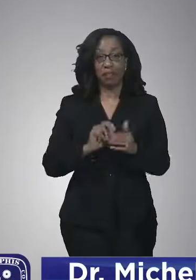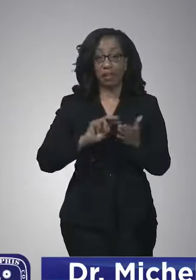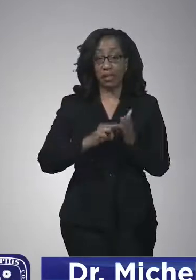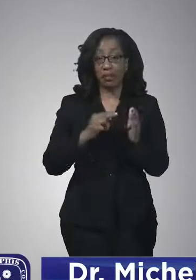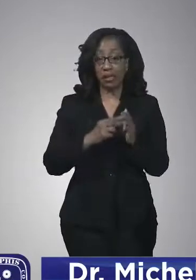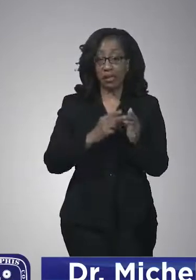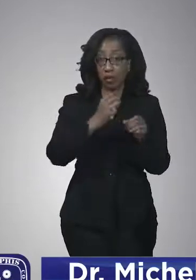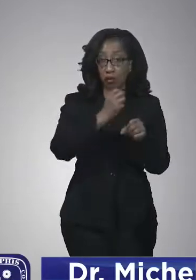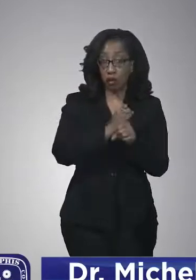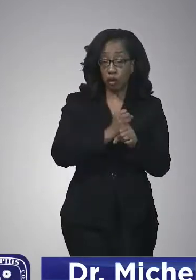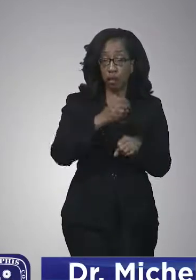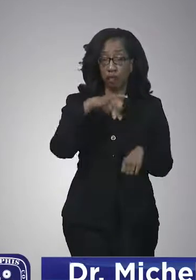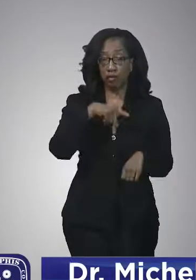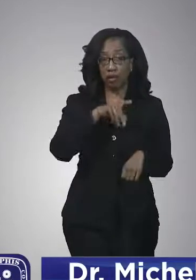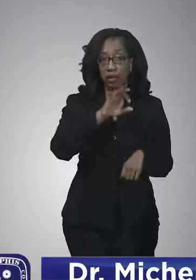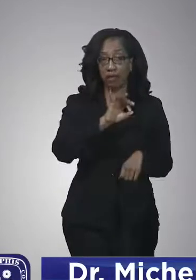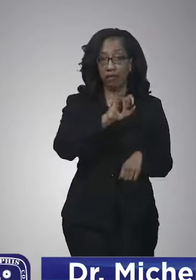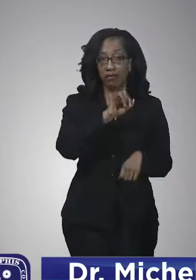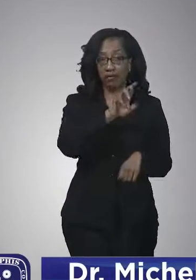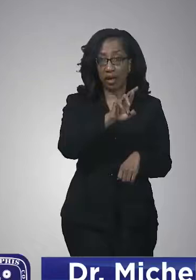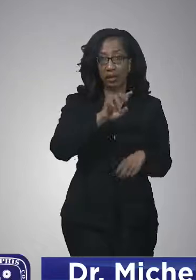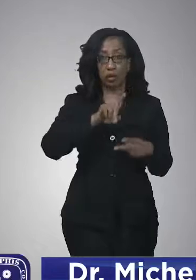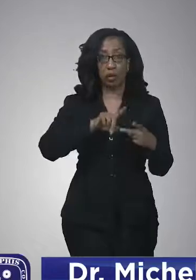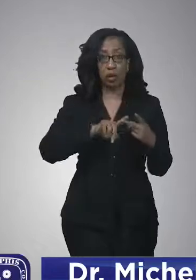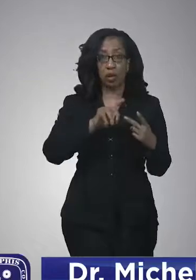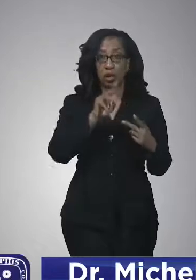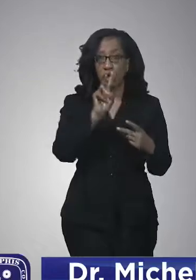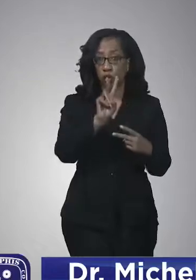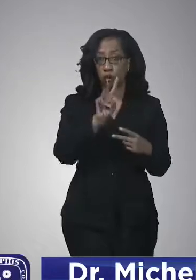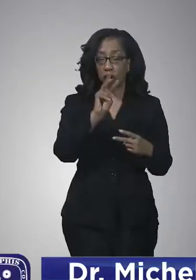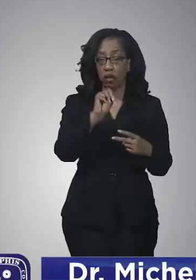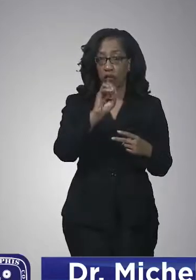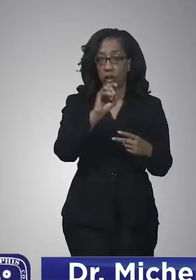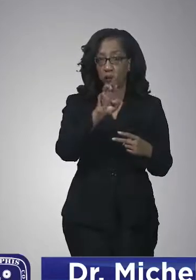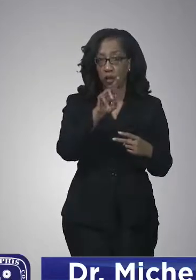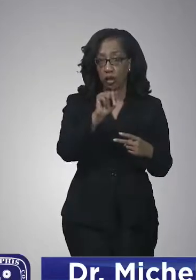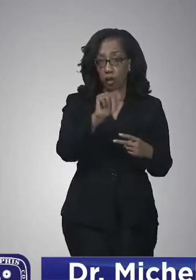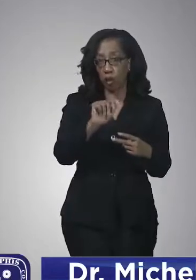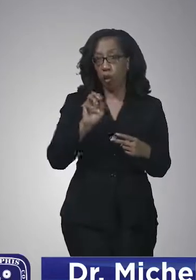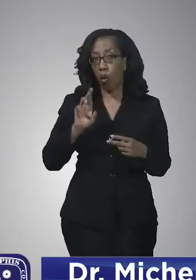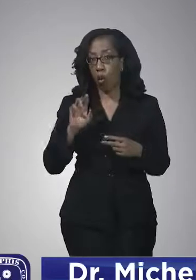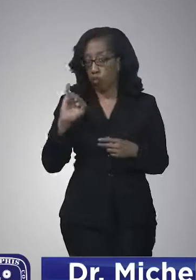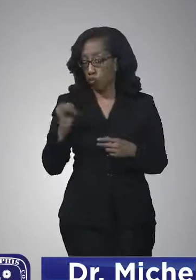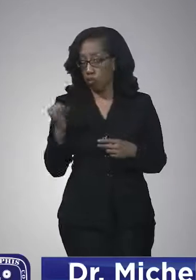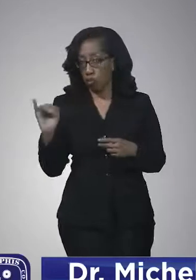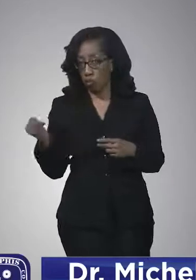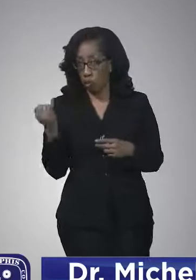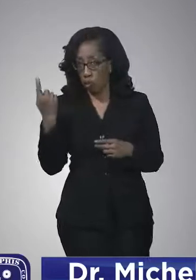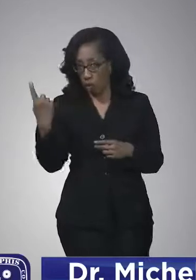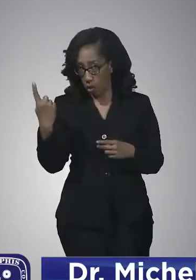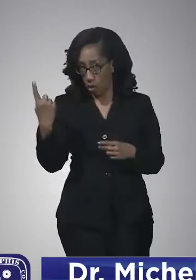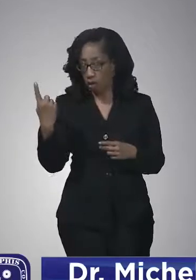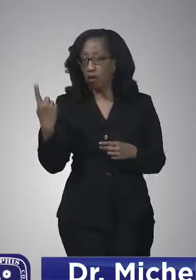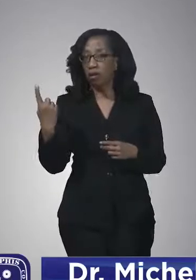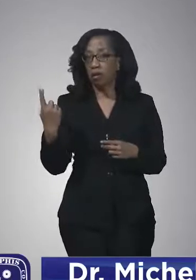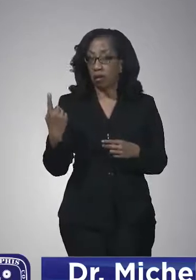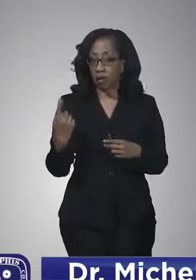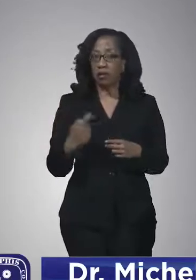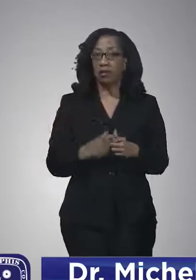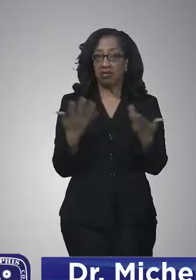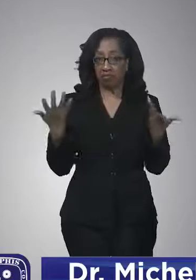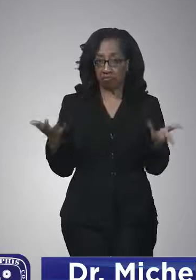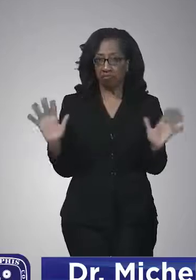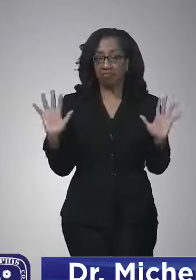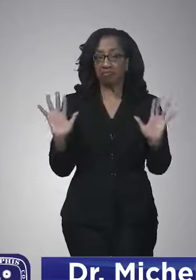2 doses of Pfizer, 2 doses of Moderna, or 1 dose of Johnson & Johnson, and have completed their series of